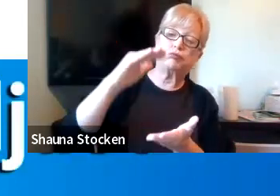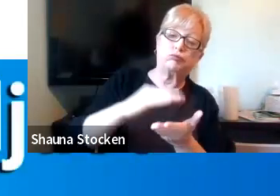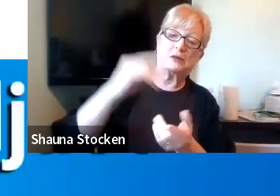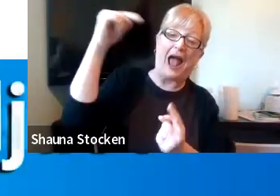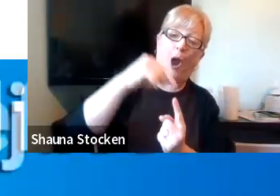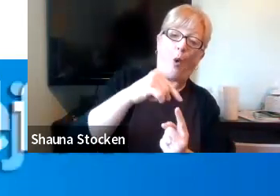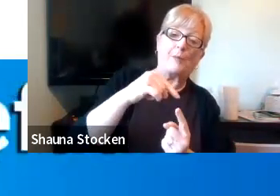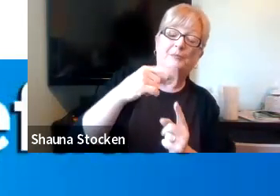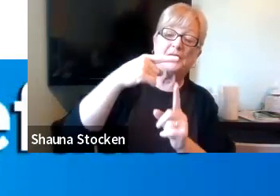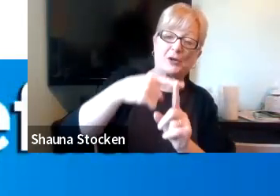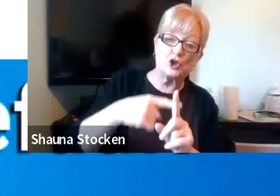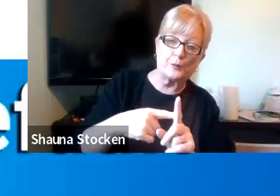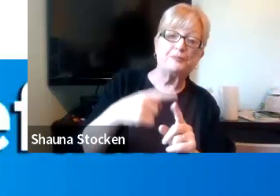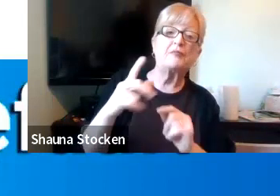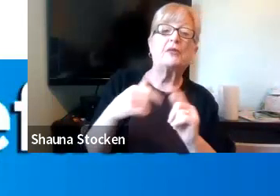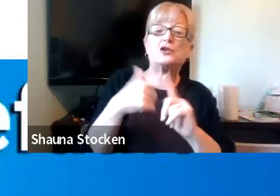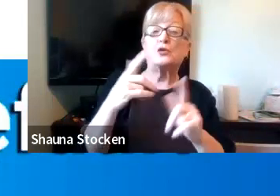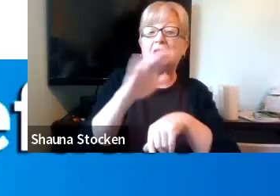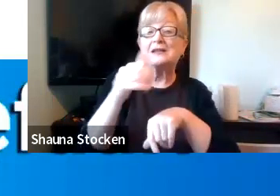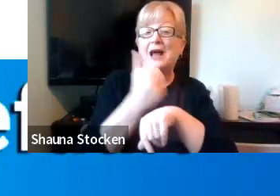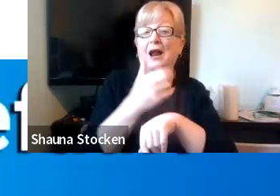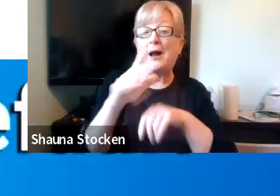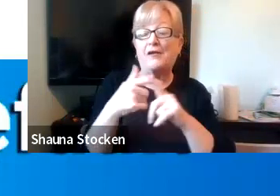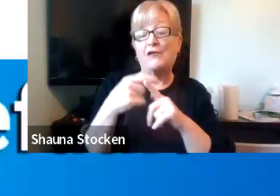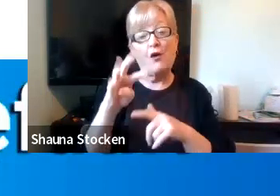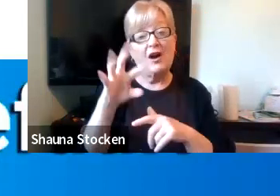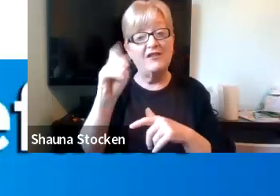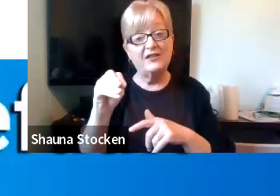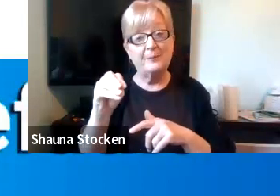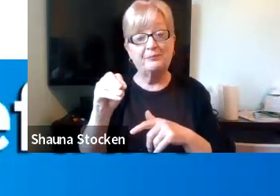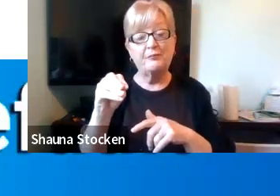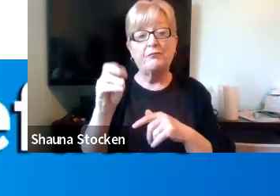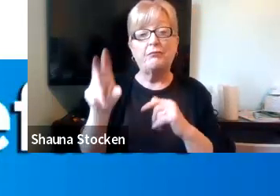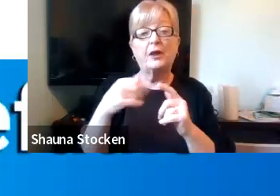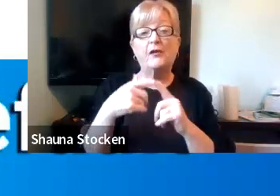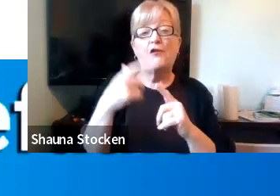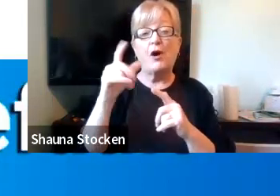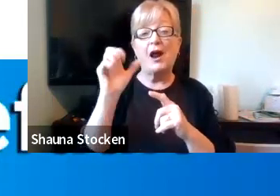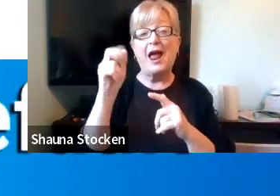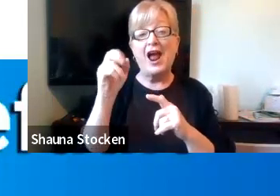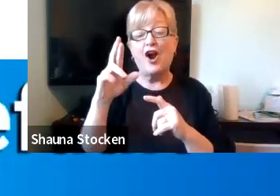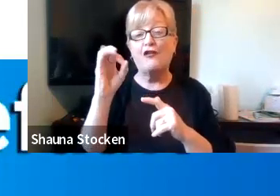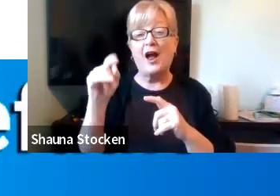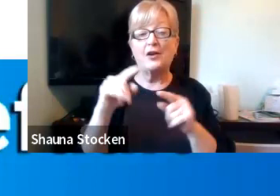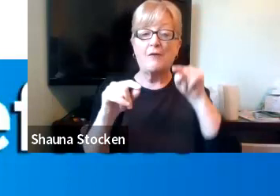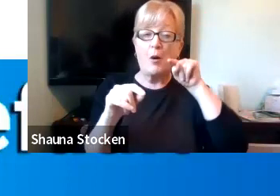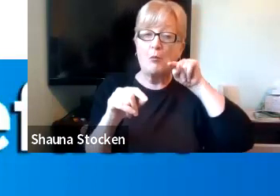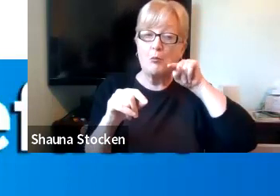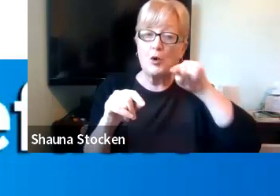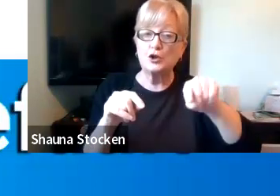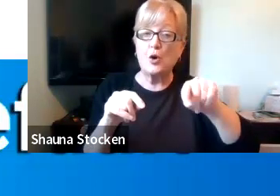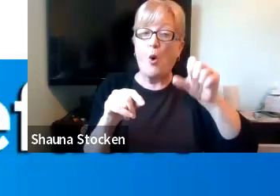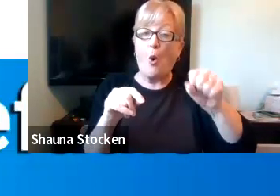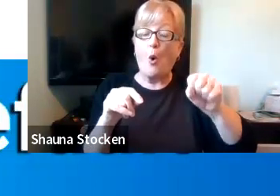450 degrees. To set 450 degrees as the default temperature for air fry, press and hold the control knob for